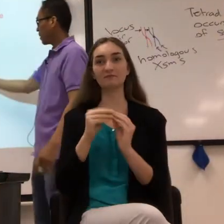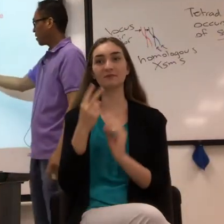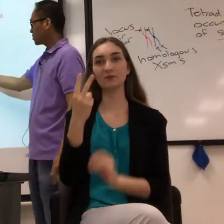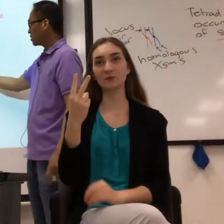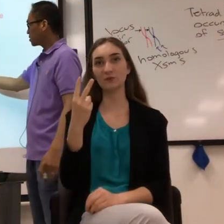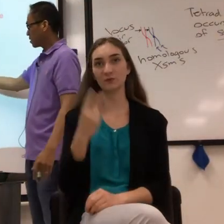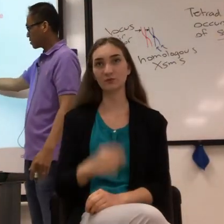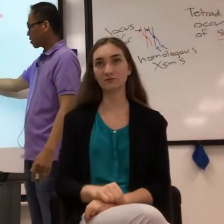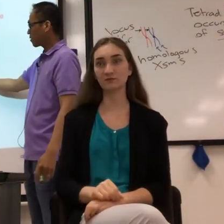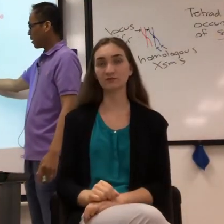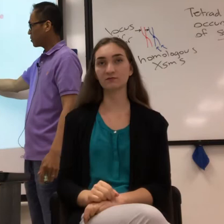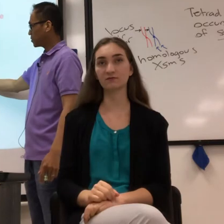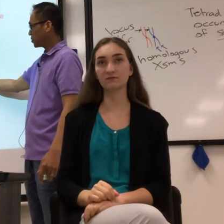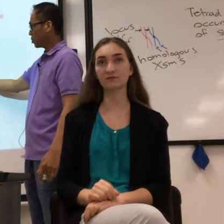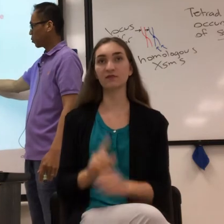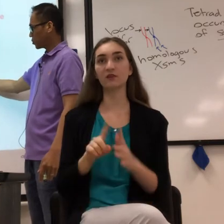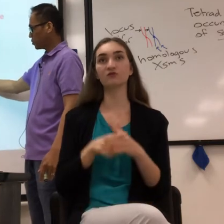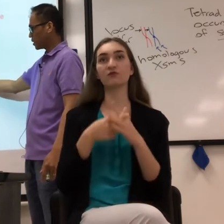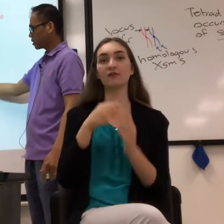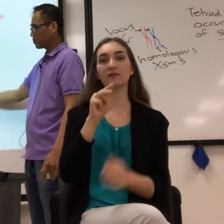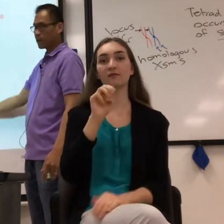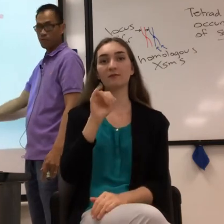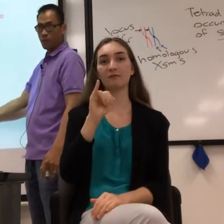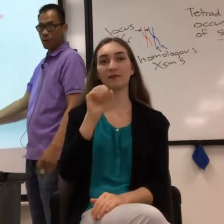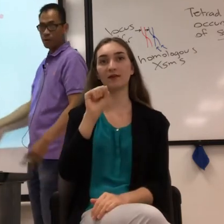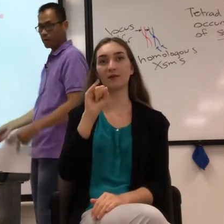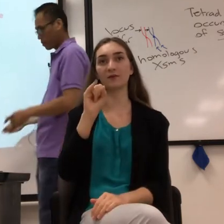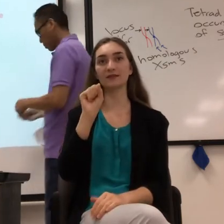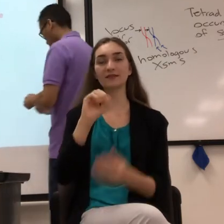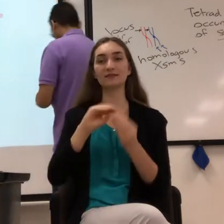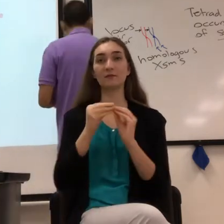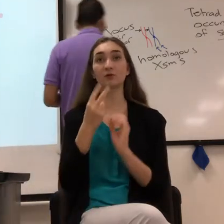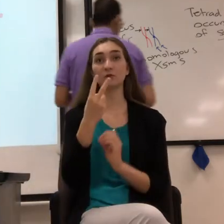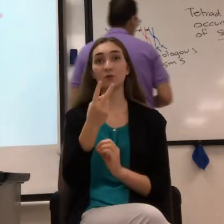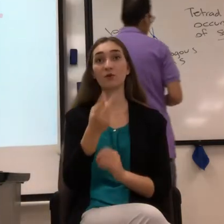This is meiosis, the start of meiosis two, where two cells become four.